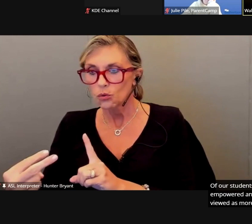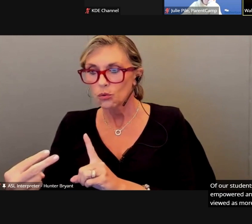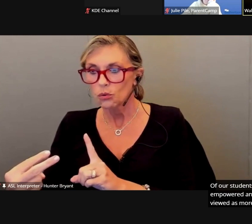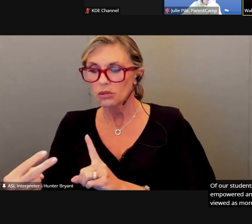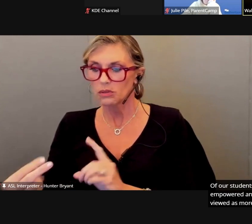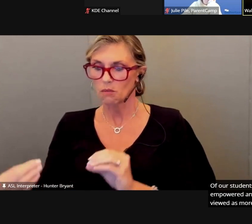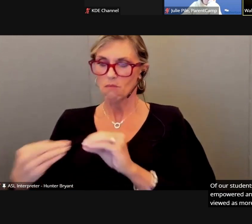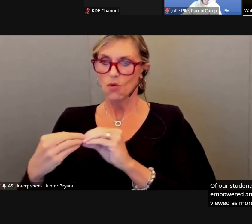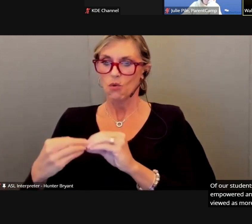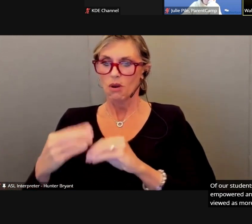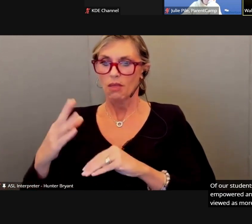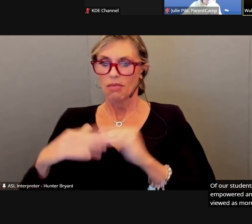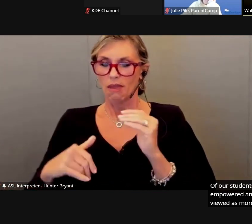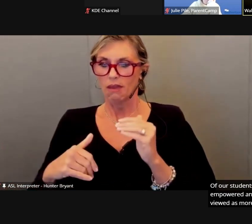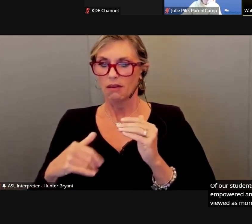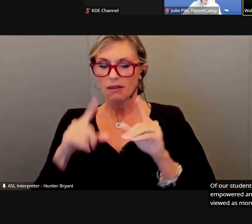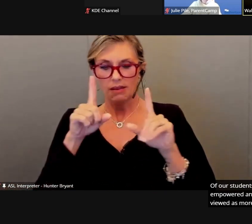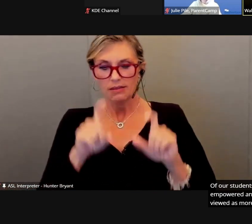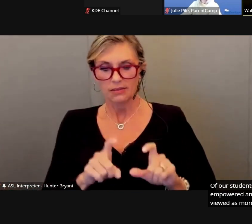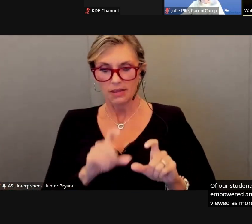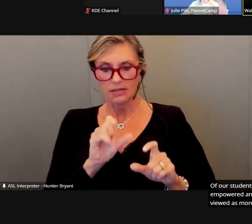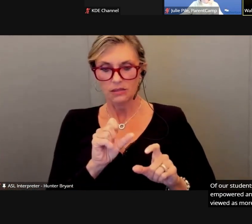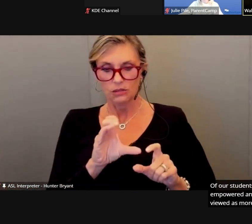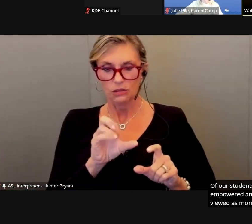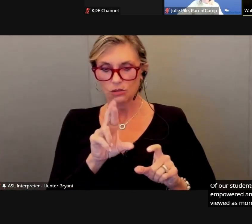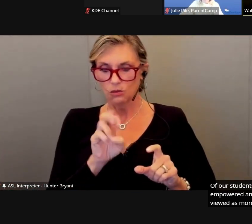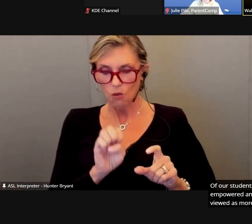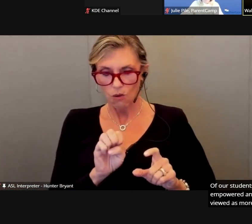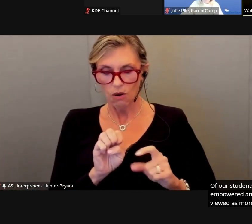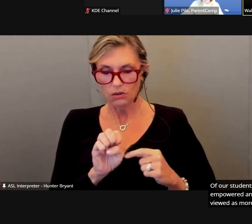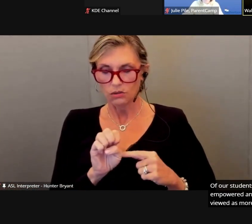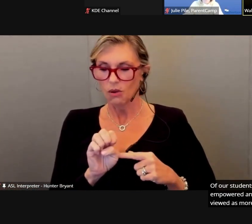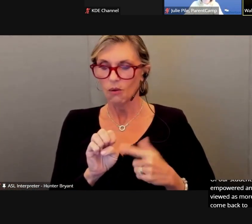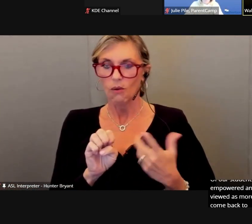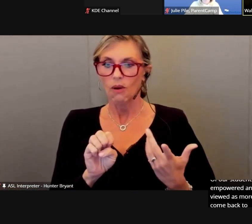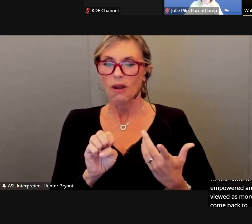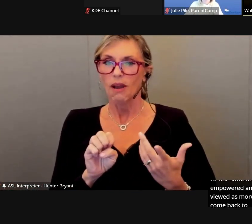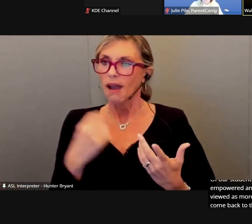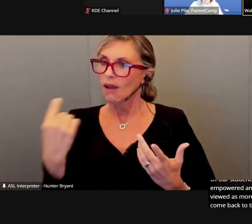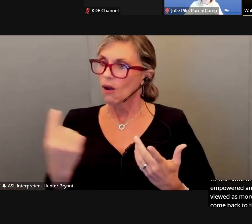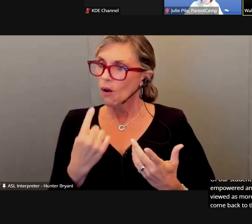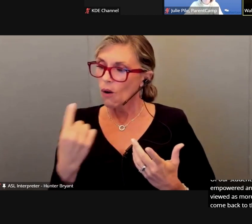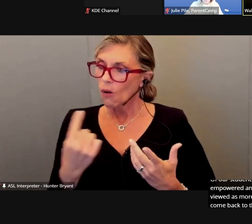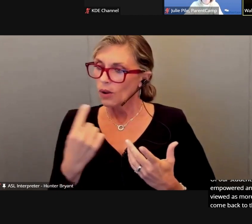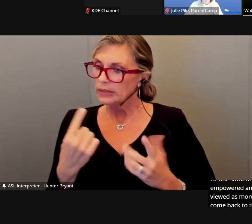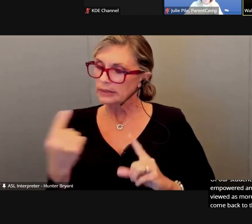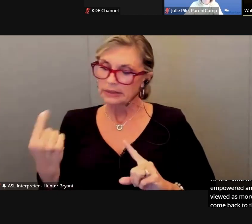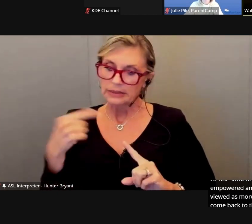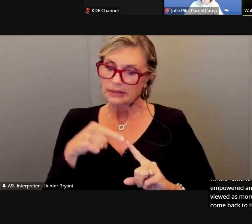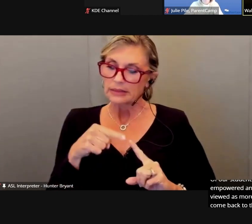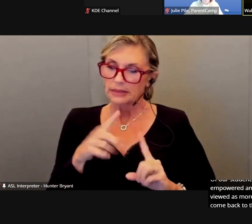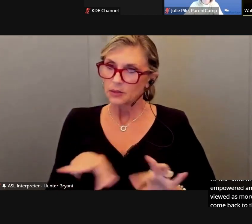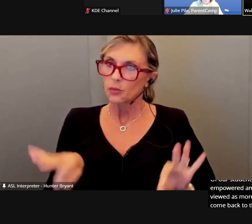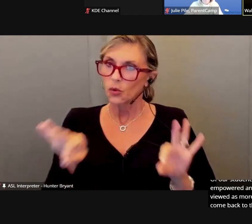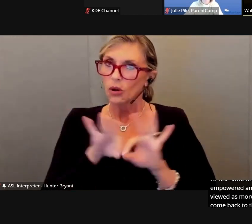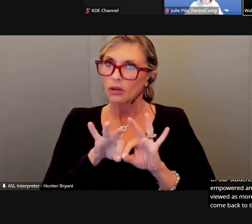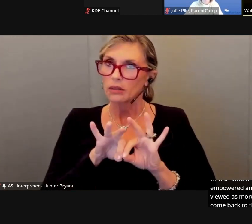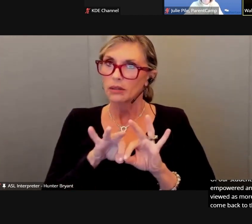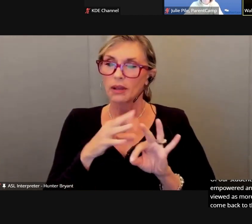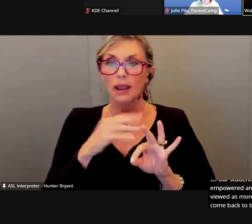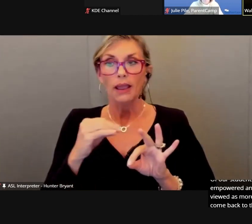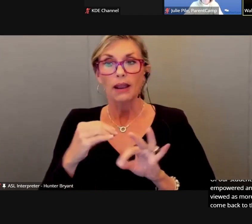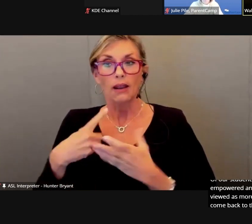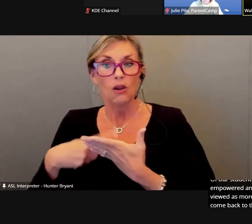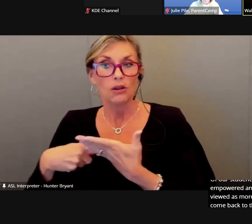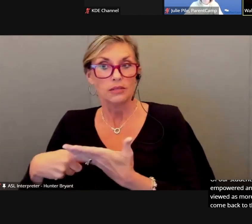So I continually come back to that. And again, to summarize, our discussion really focused on relationships